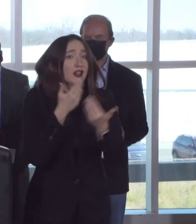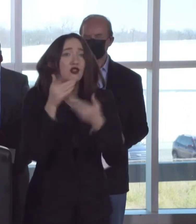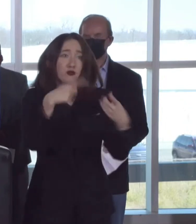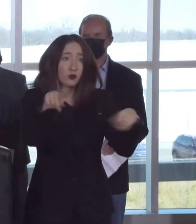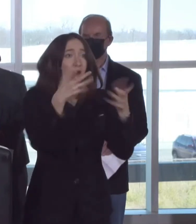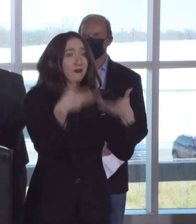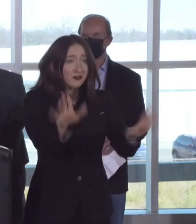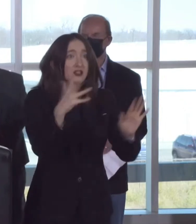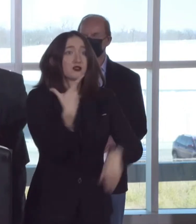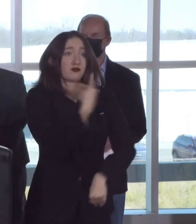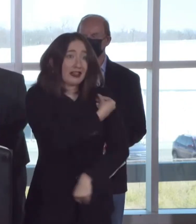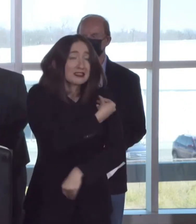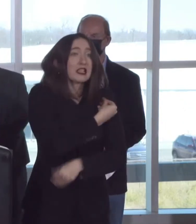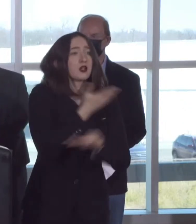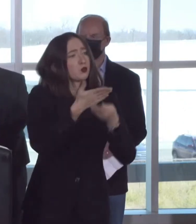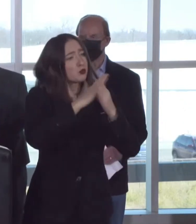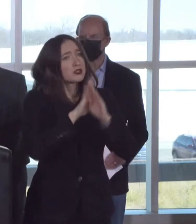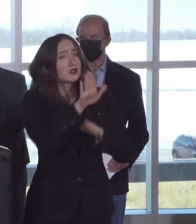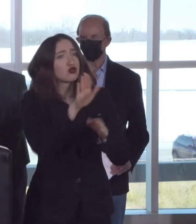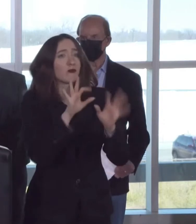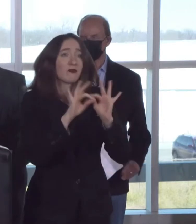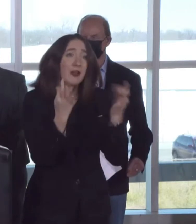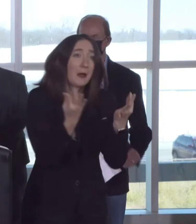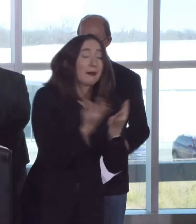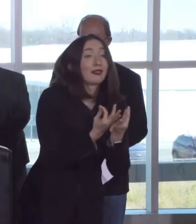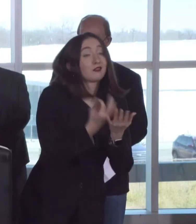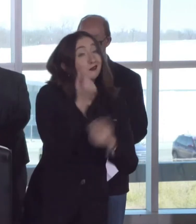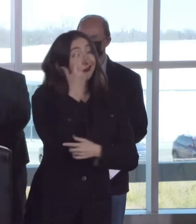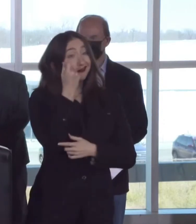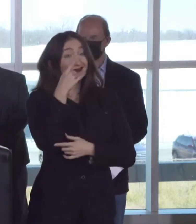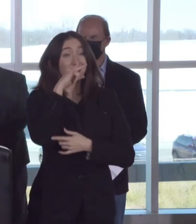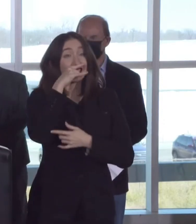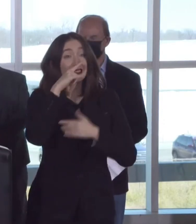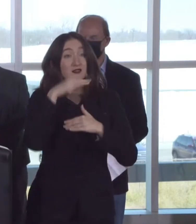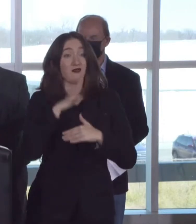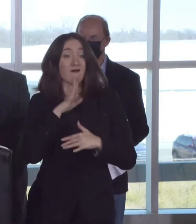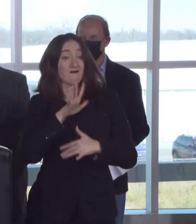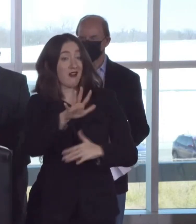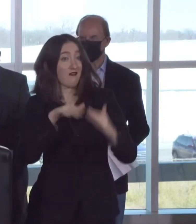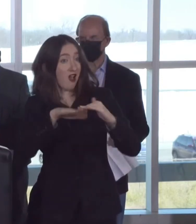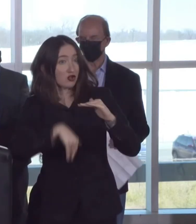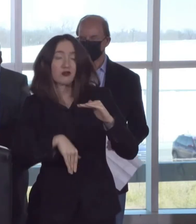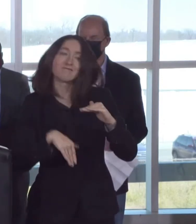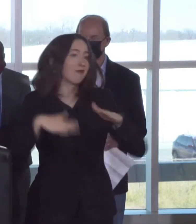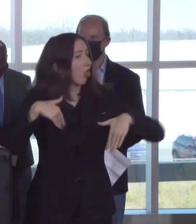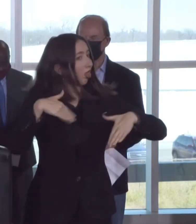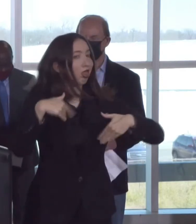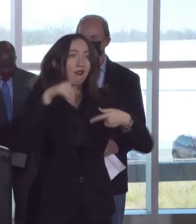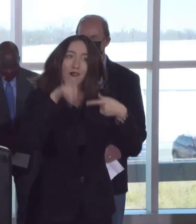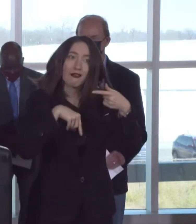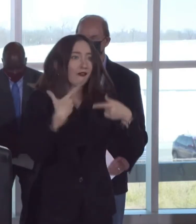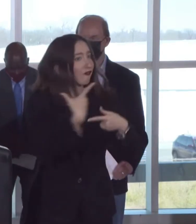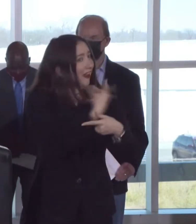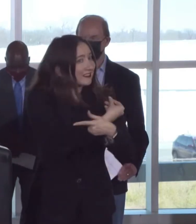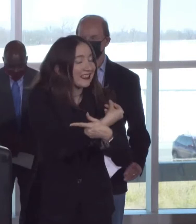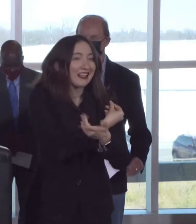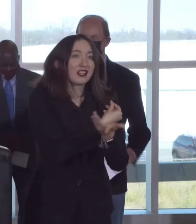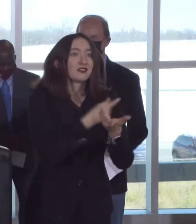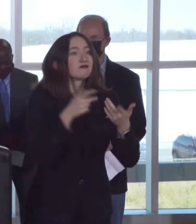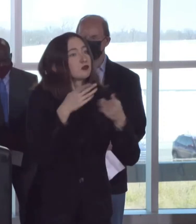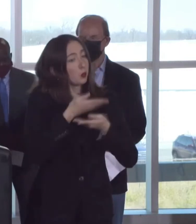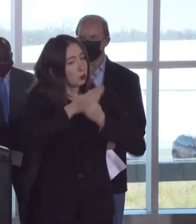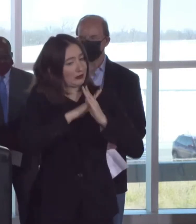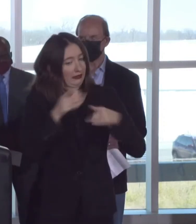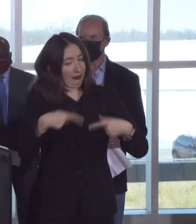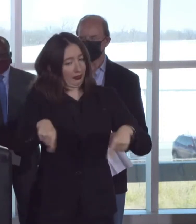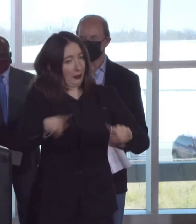those who are not able to get vaccinated, such as children under 5 years old. Remember that COVID-19 vaccinations are available to